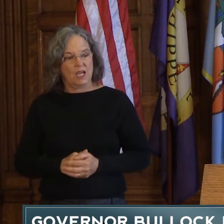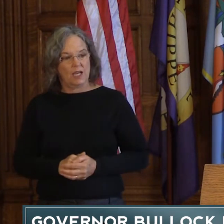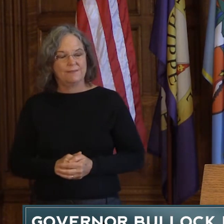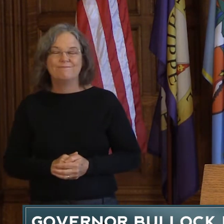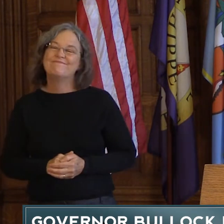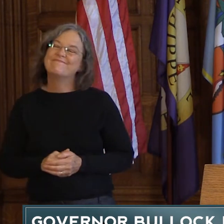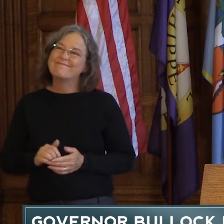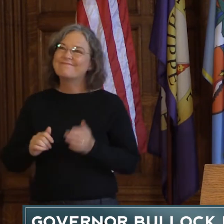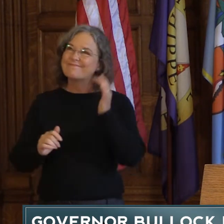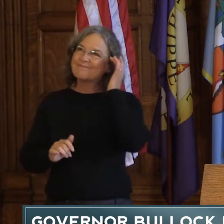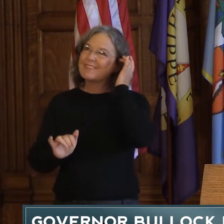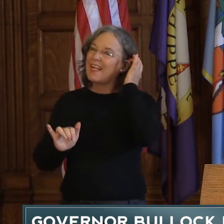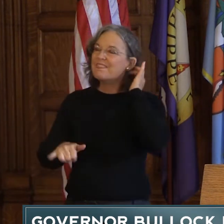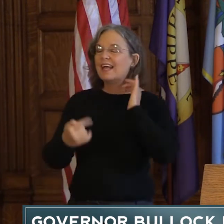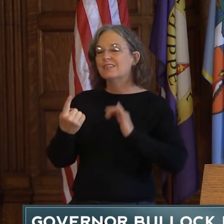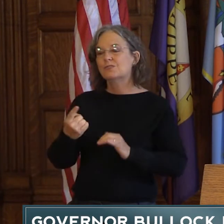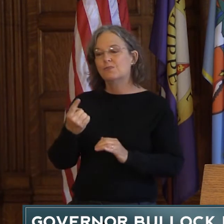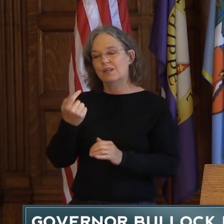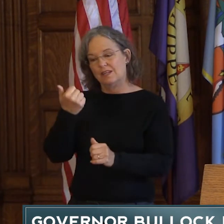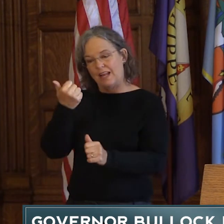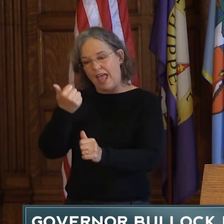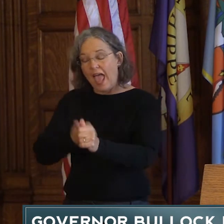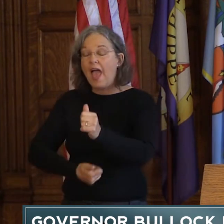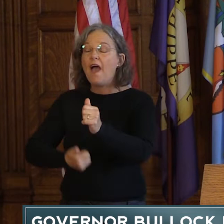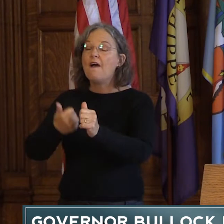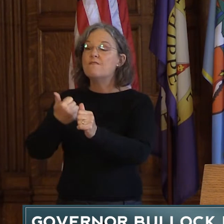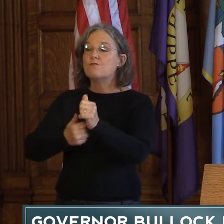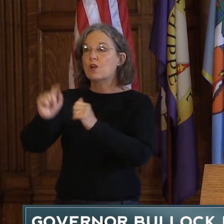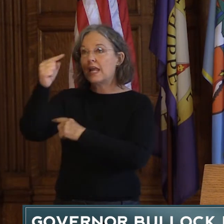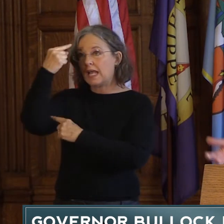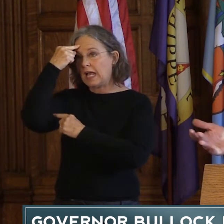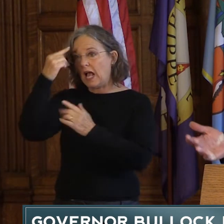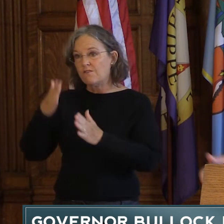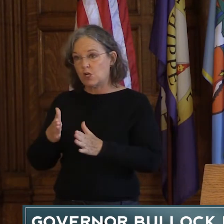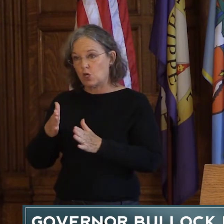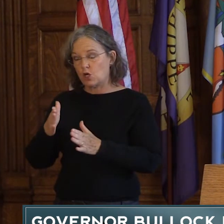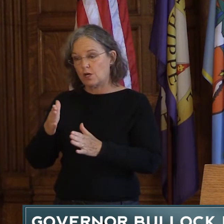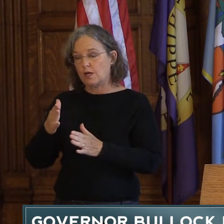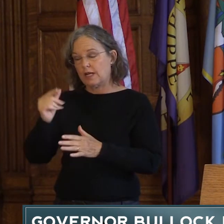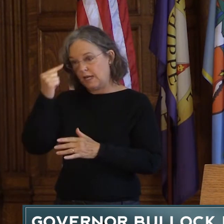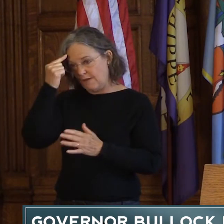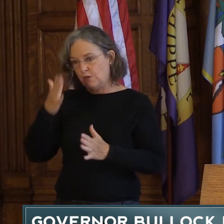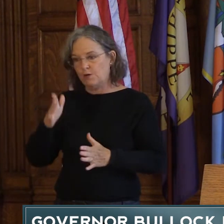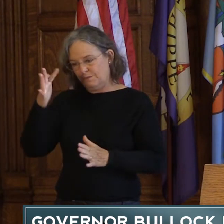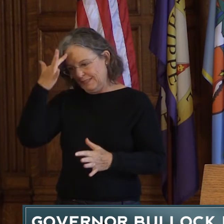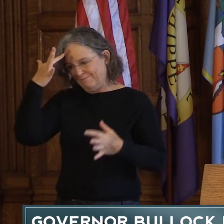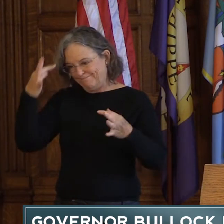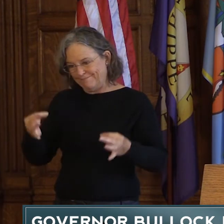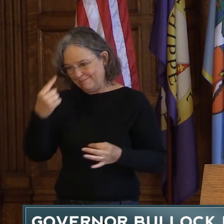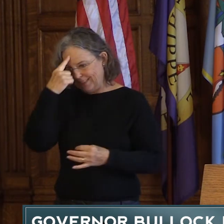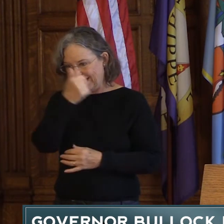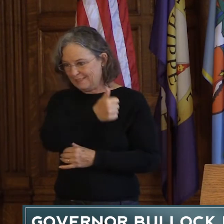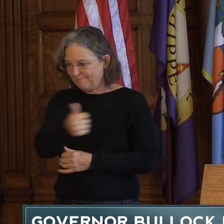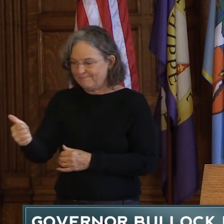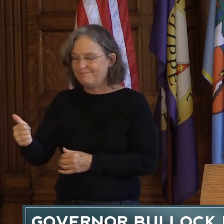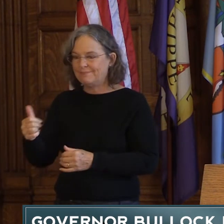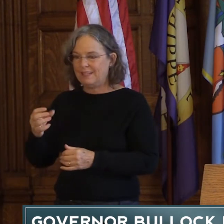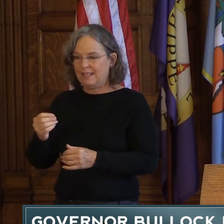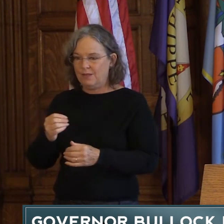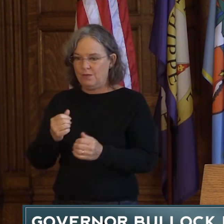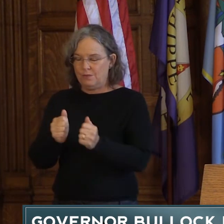that every single governor has to make their own decisions in consultation with public